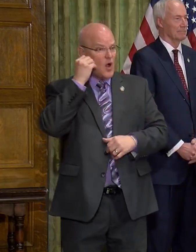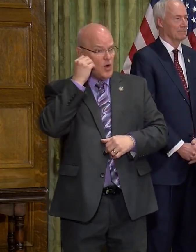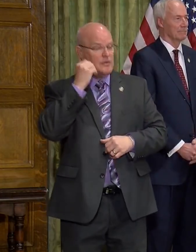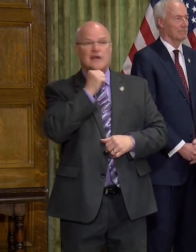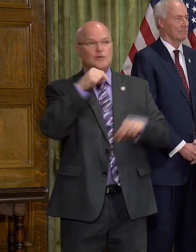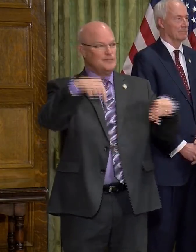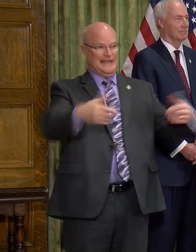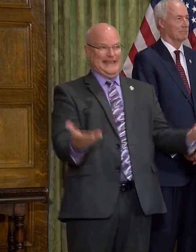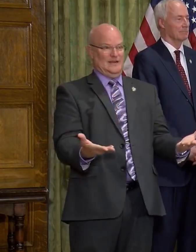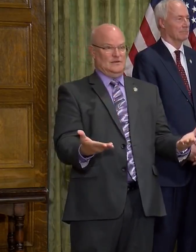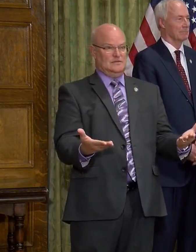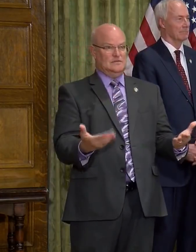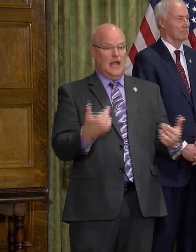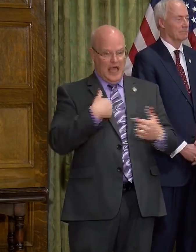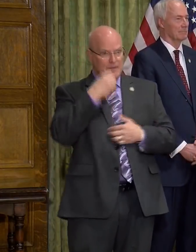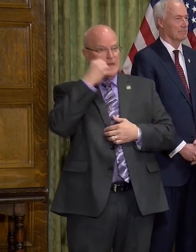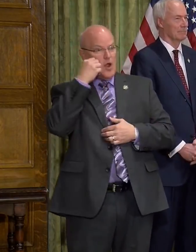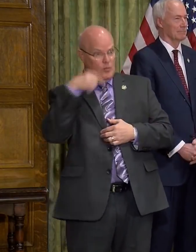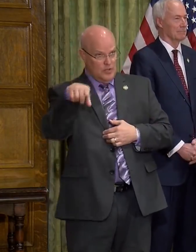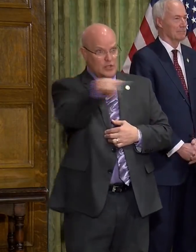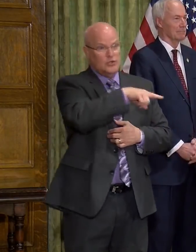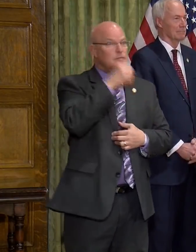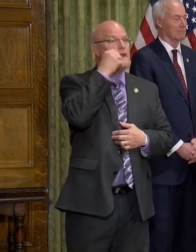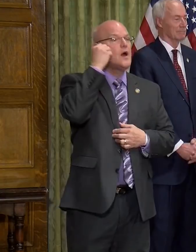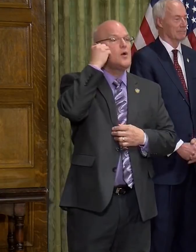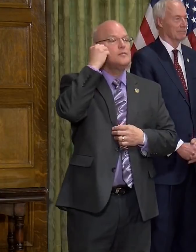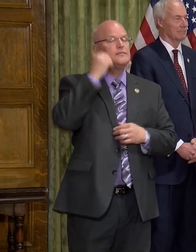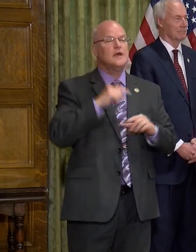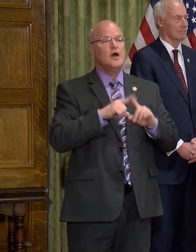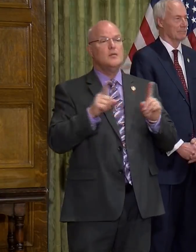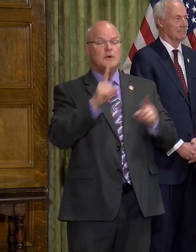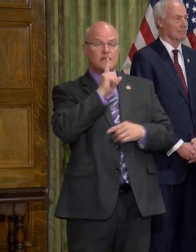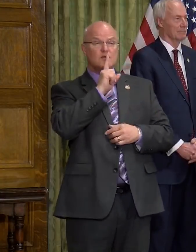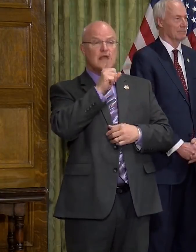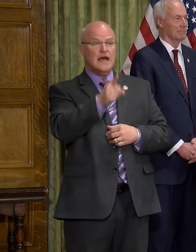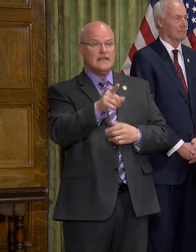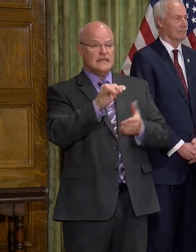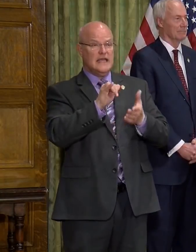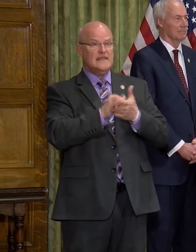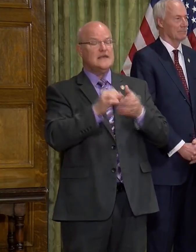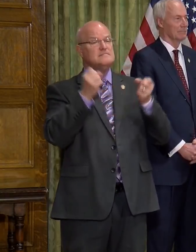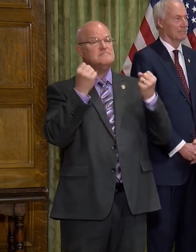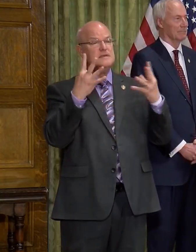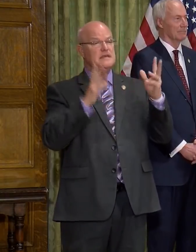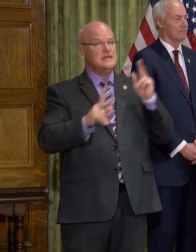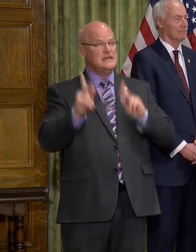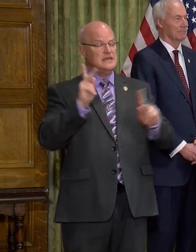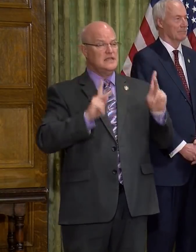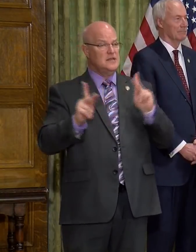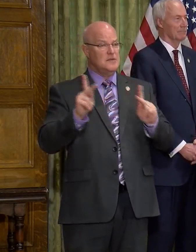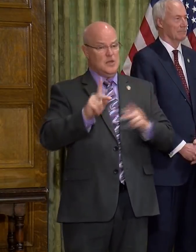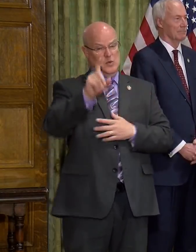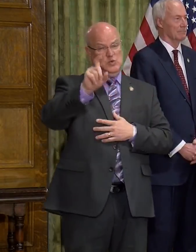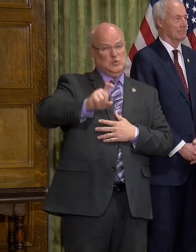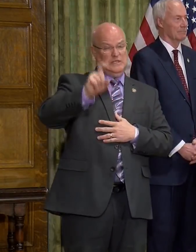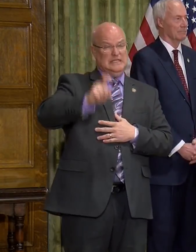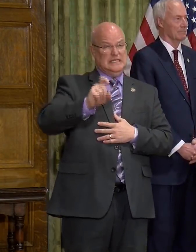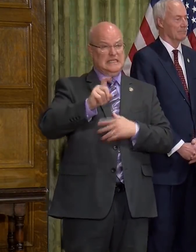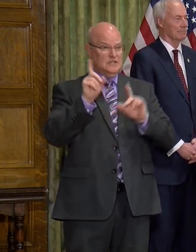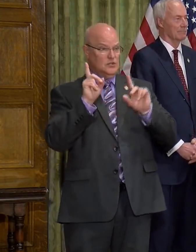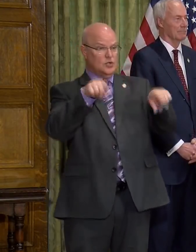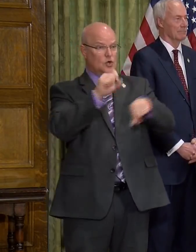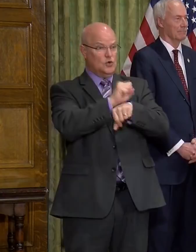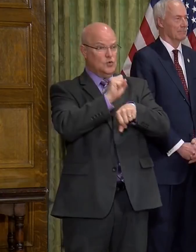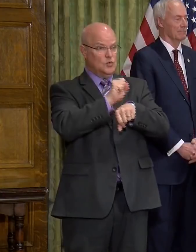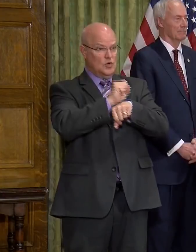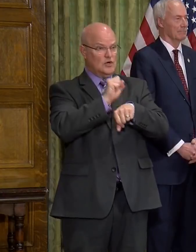wouldn't be here. I'd be at home and you'd be at home. But the reality is that there's a lot of people who we need to go to